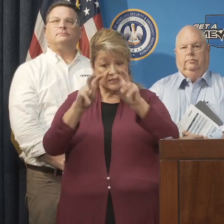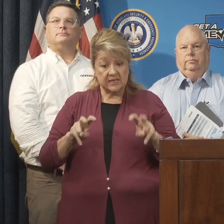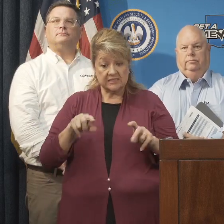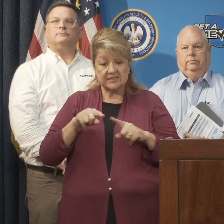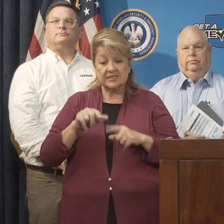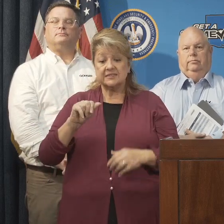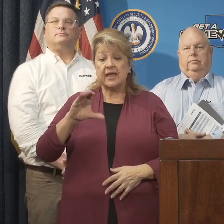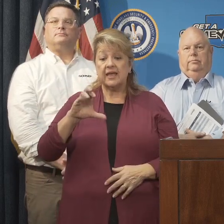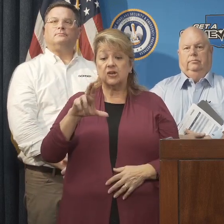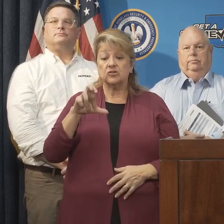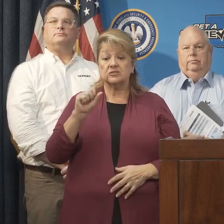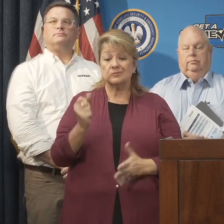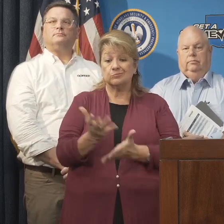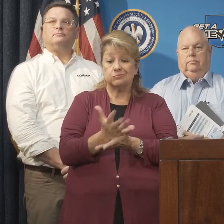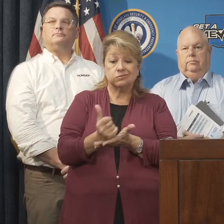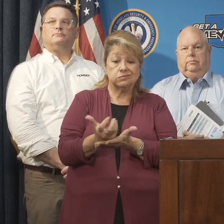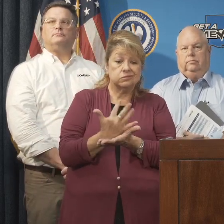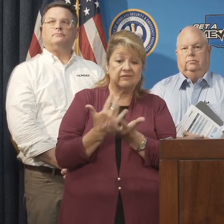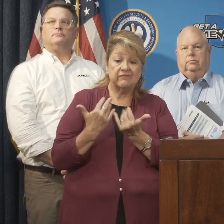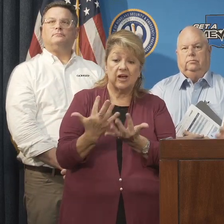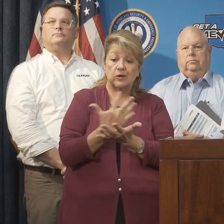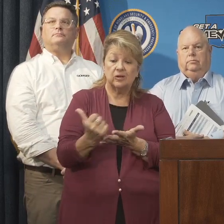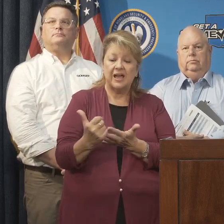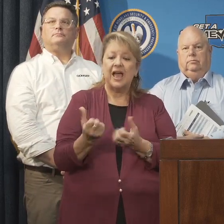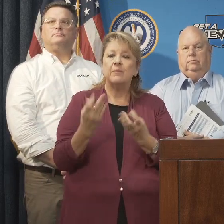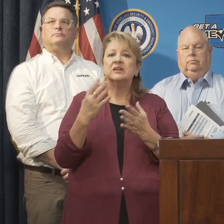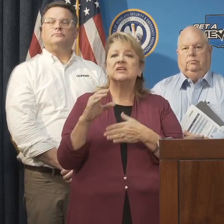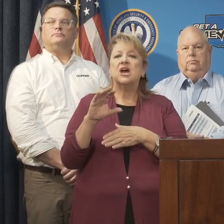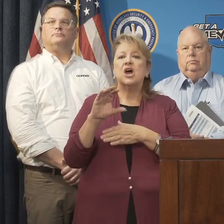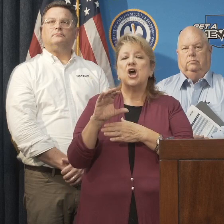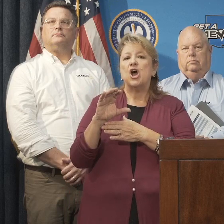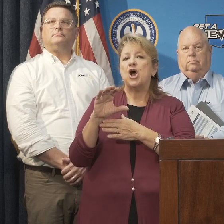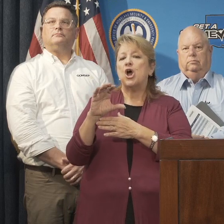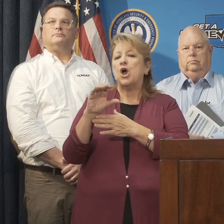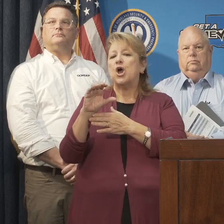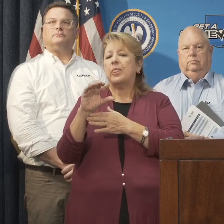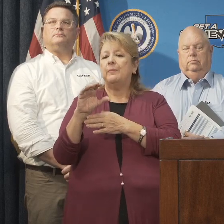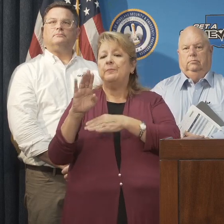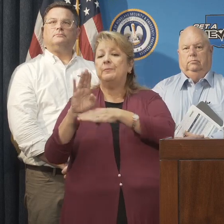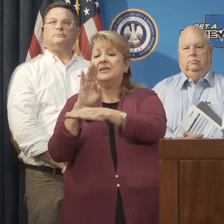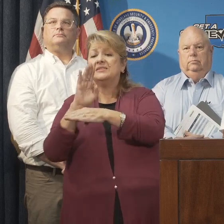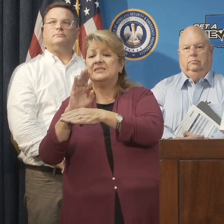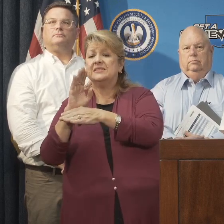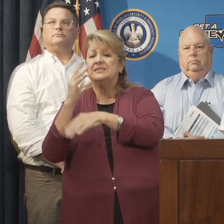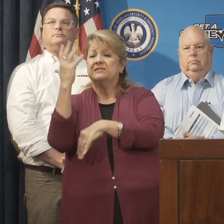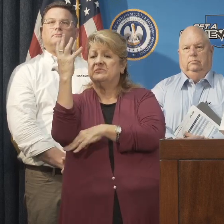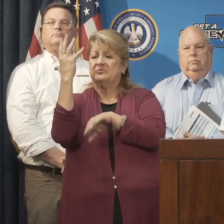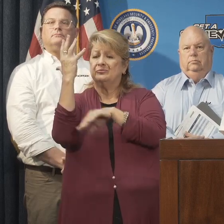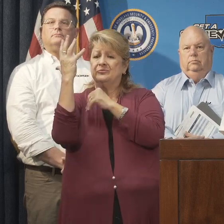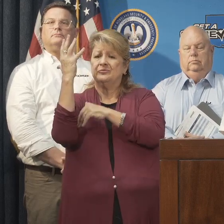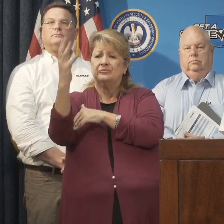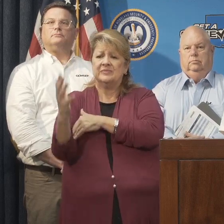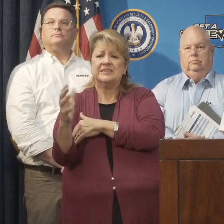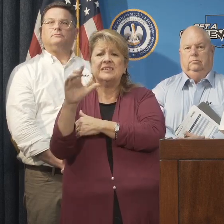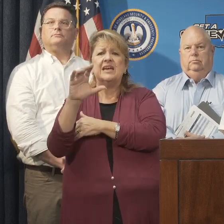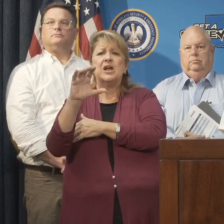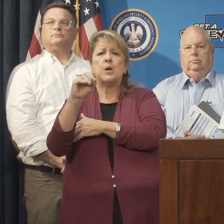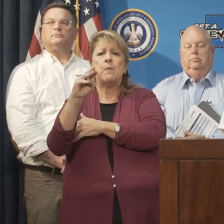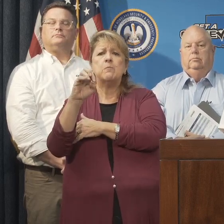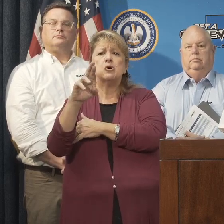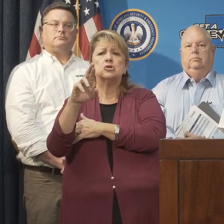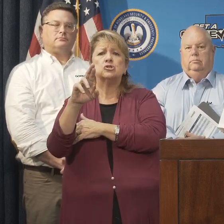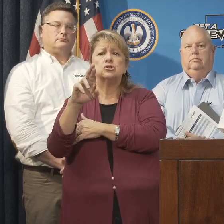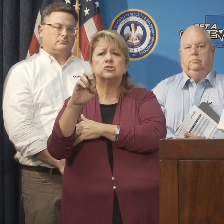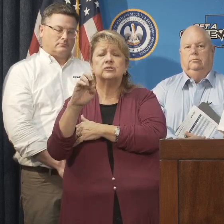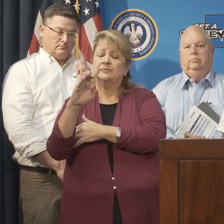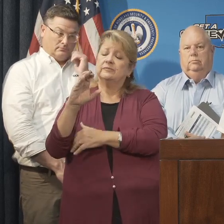acreage lost is, say, commercial timber acreage versus private property, public lands, just to get an idea